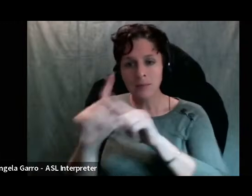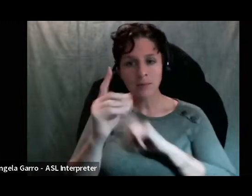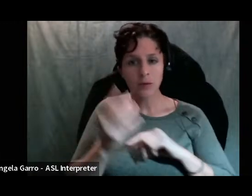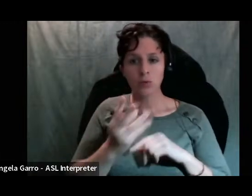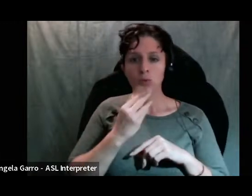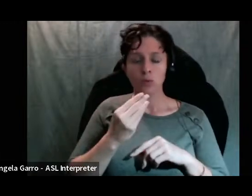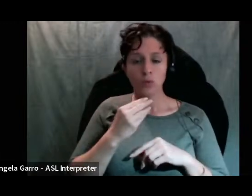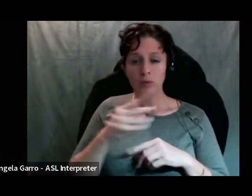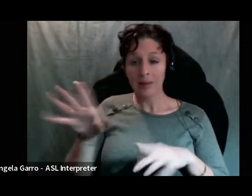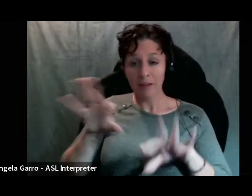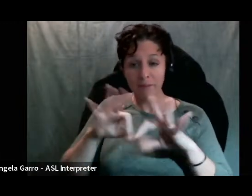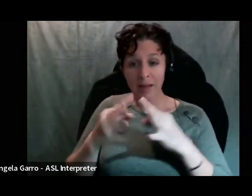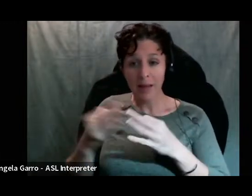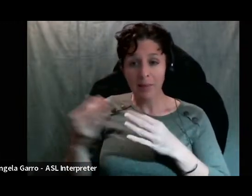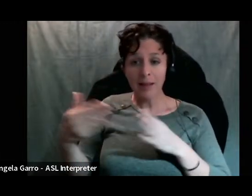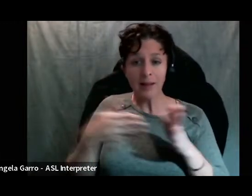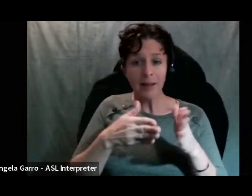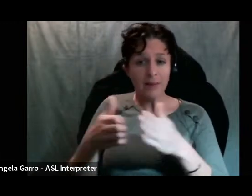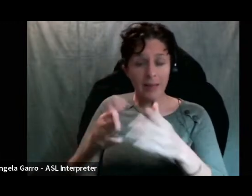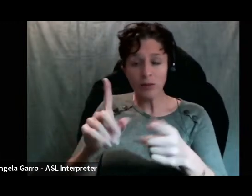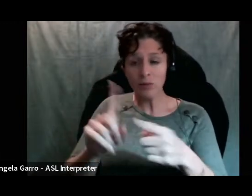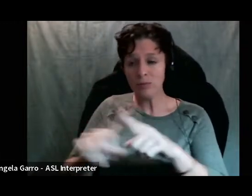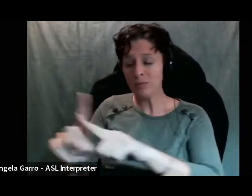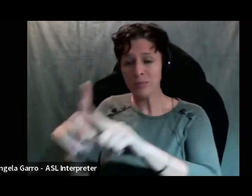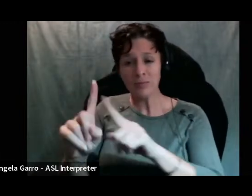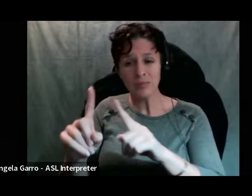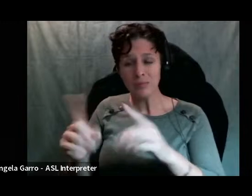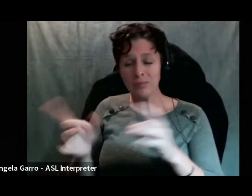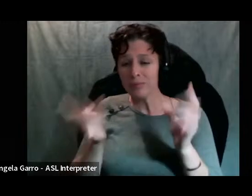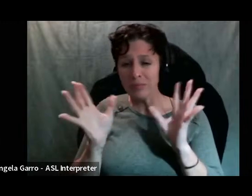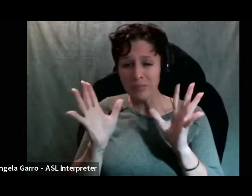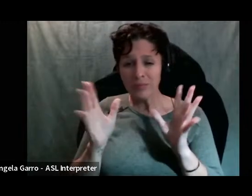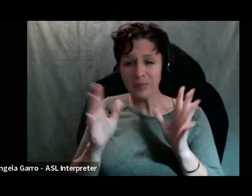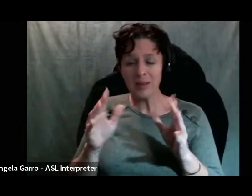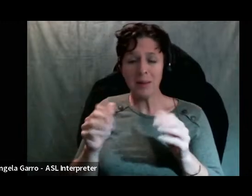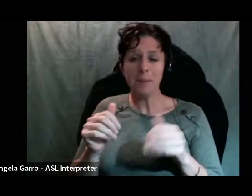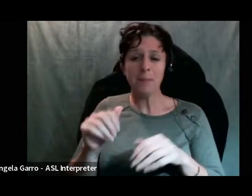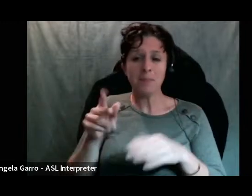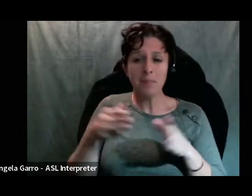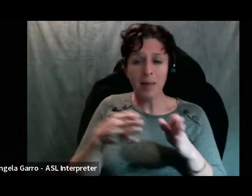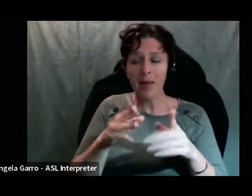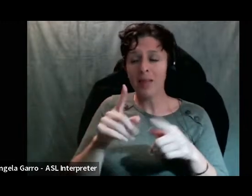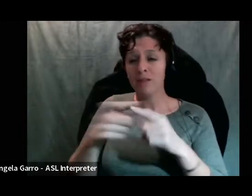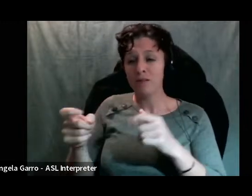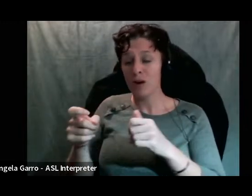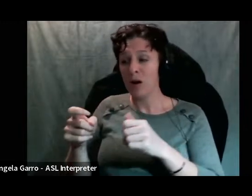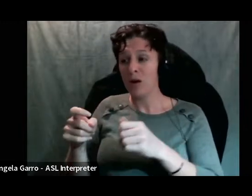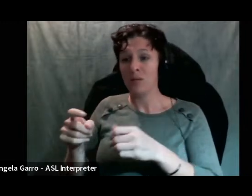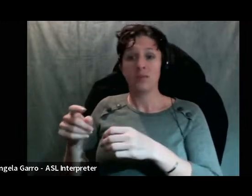have navigated tumultuous paths from persecution to freedom.